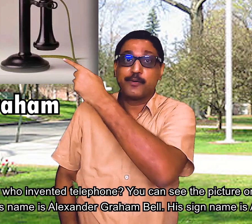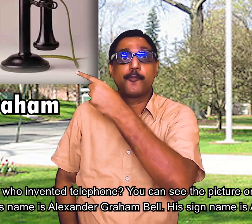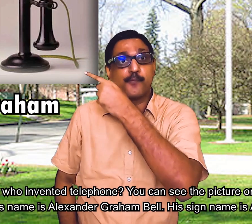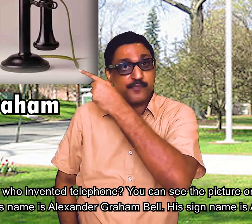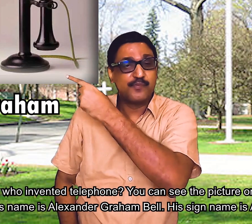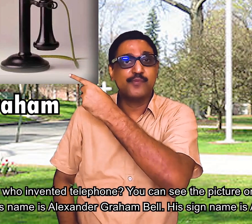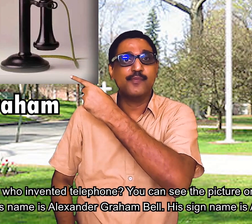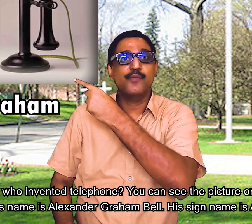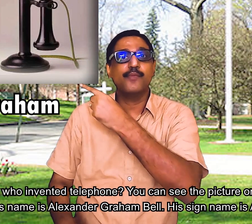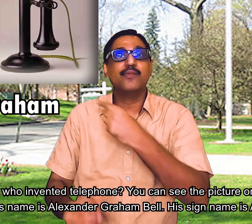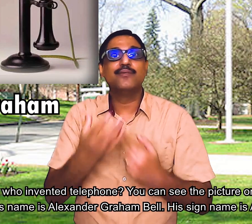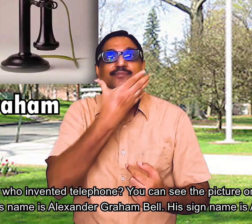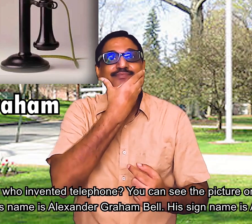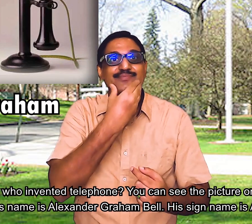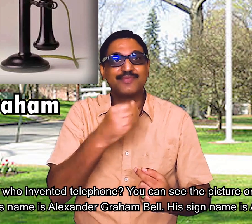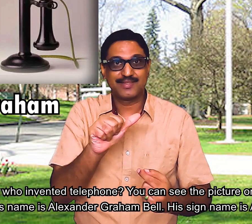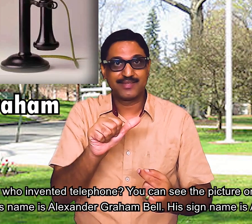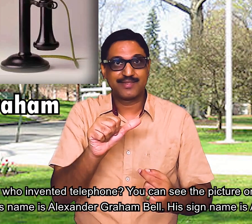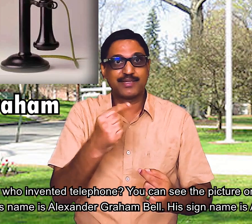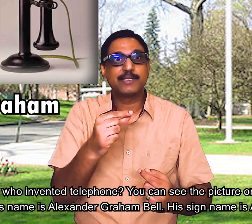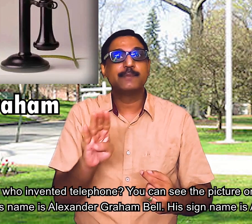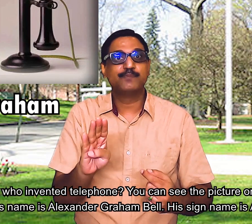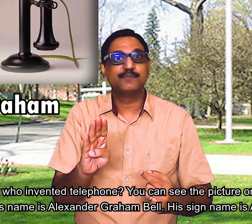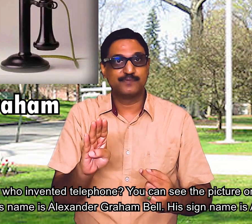Bell. His sign name is AGB.